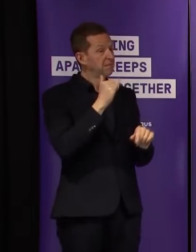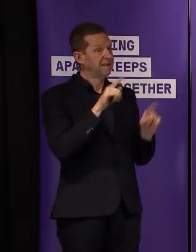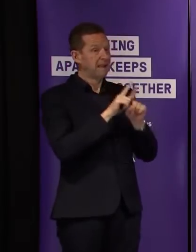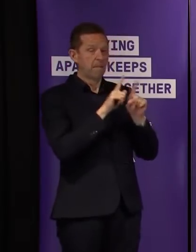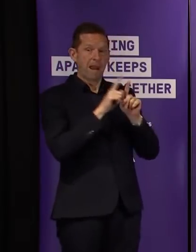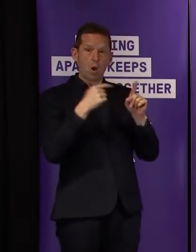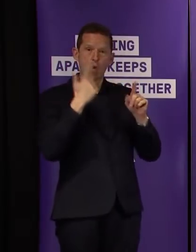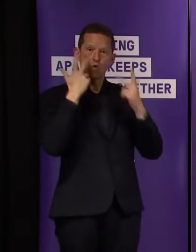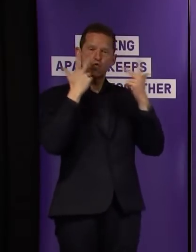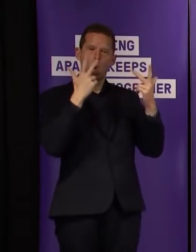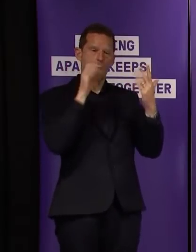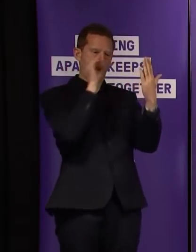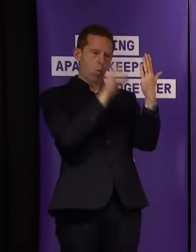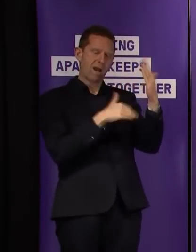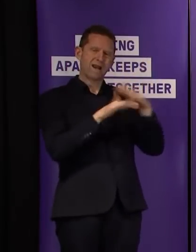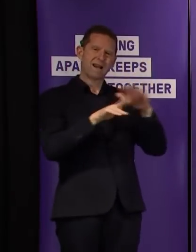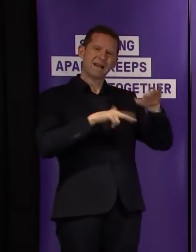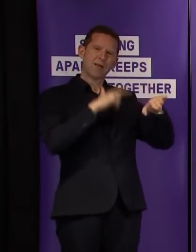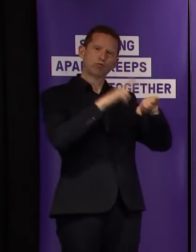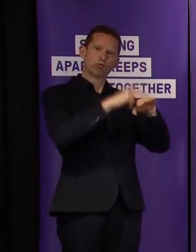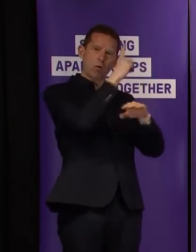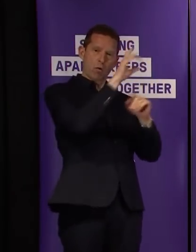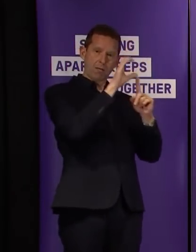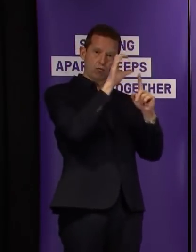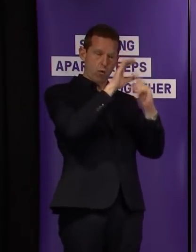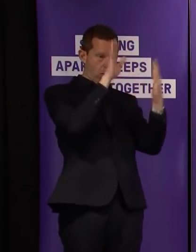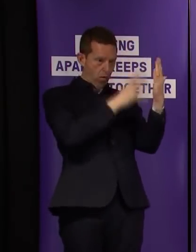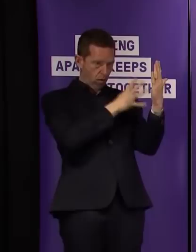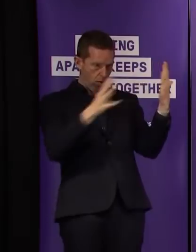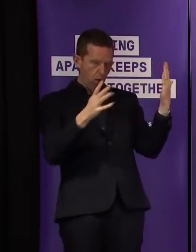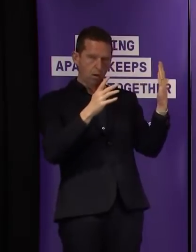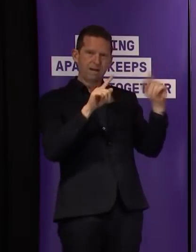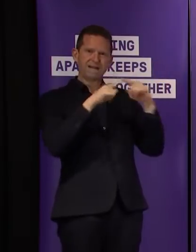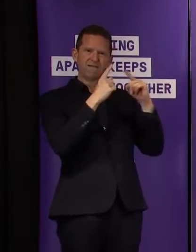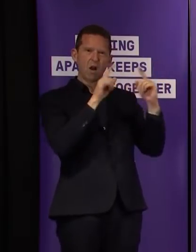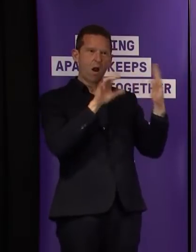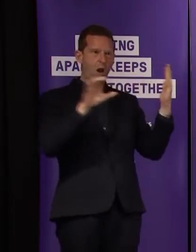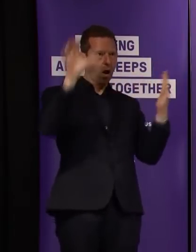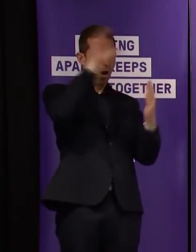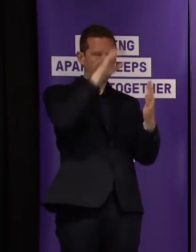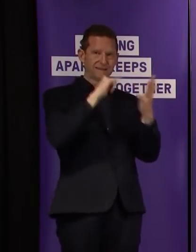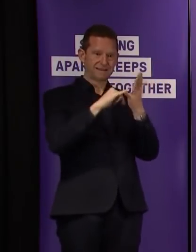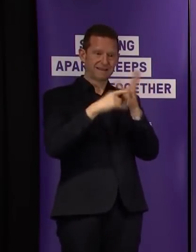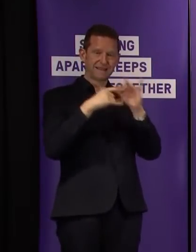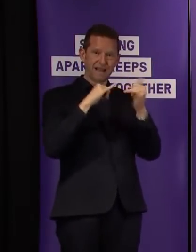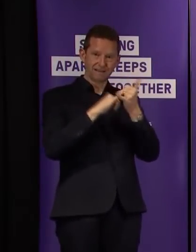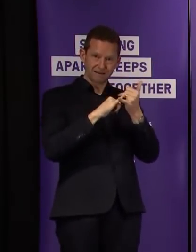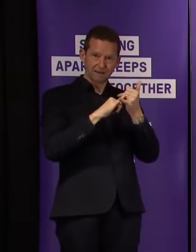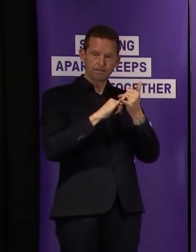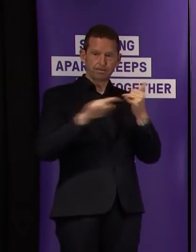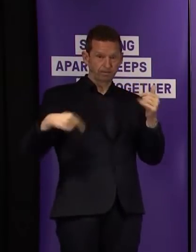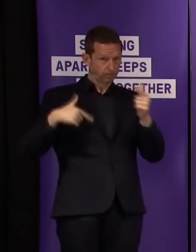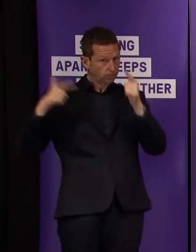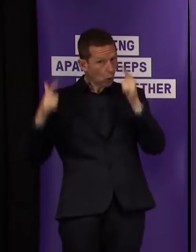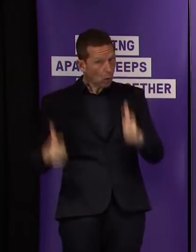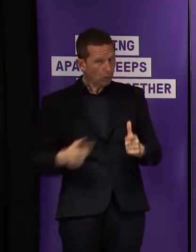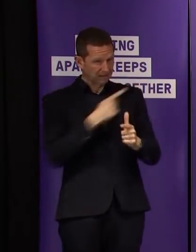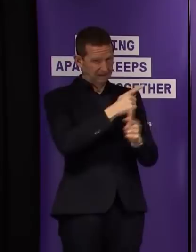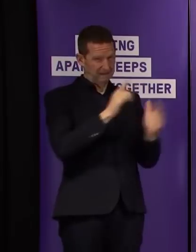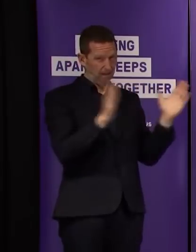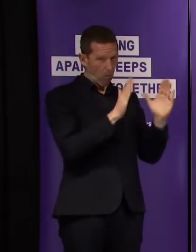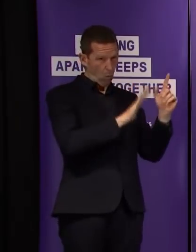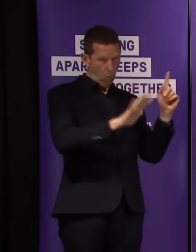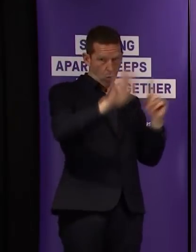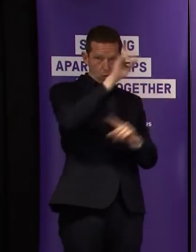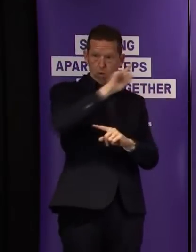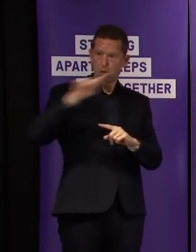the national dashboard shows you, and they're dealing with but a fraction of the cases we're dealing with, we are delivering performance that is